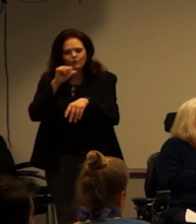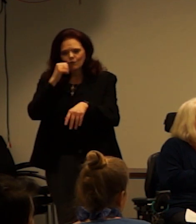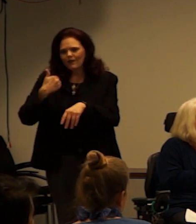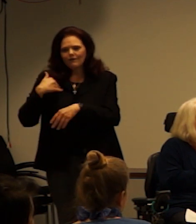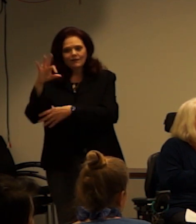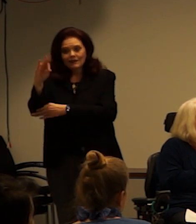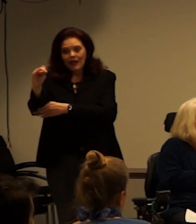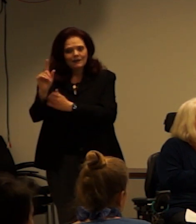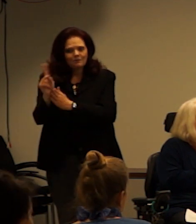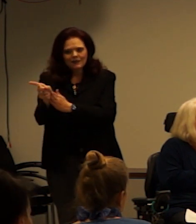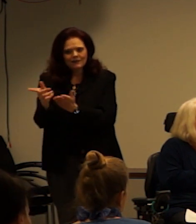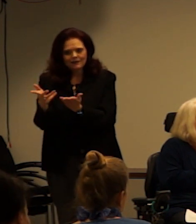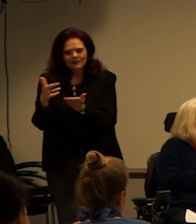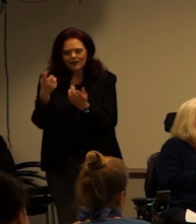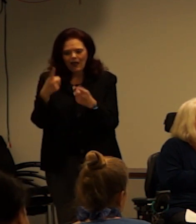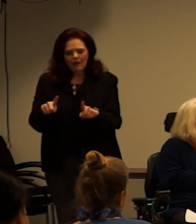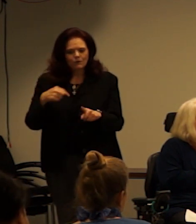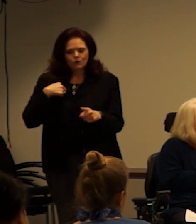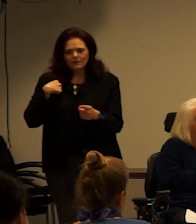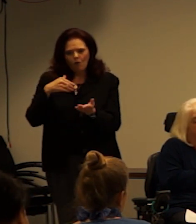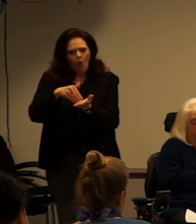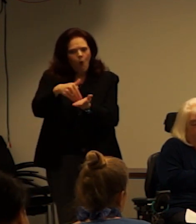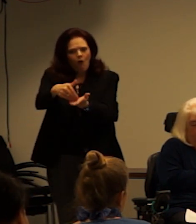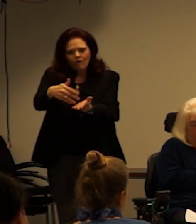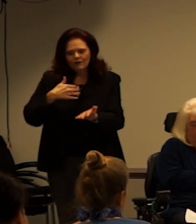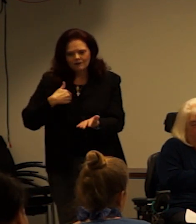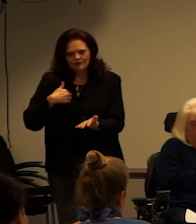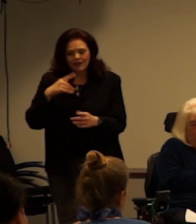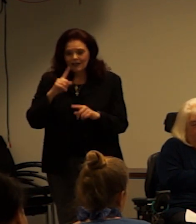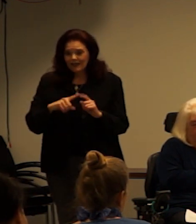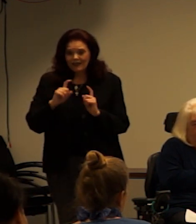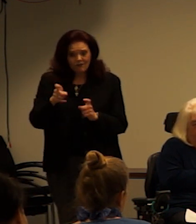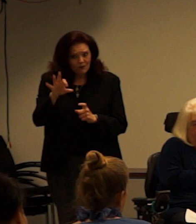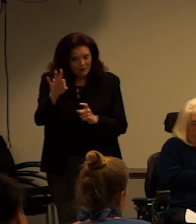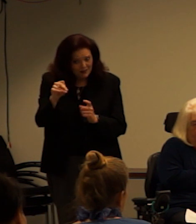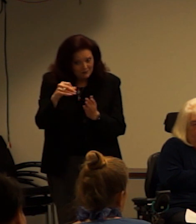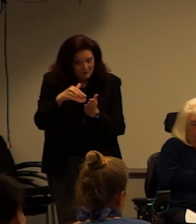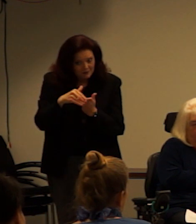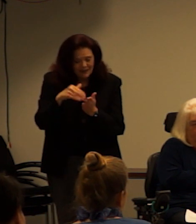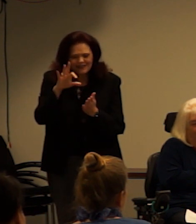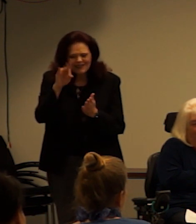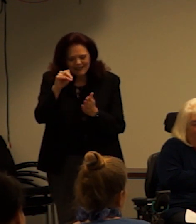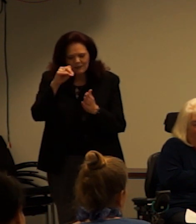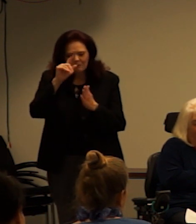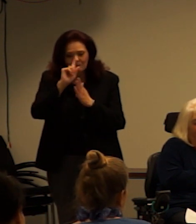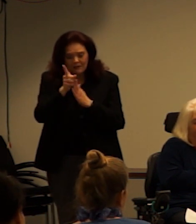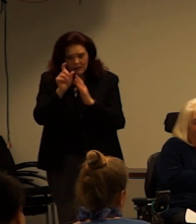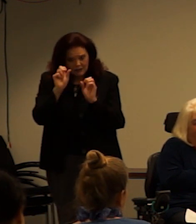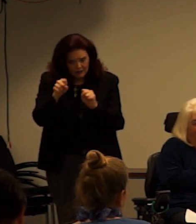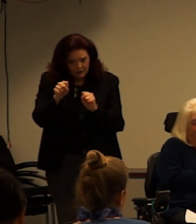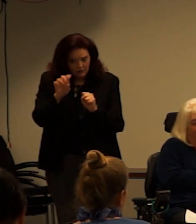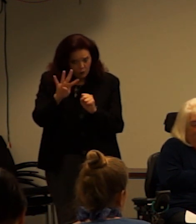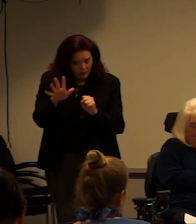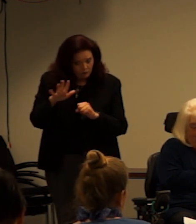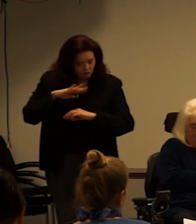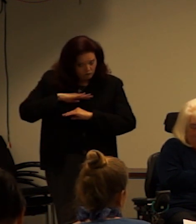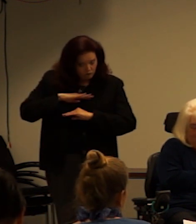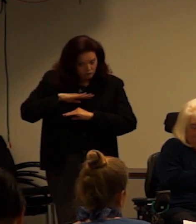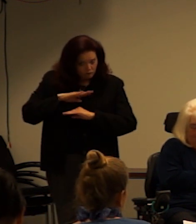90 minutes. I mean, it happens to me all the time. Well, I can't give you 90 minutes, it's gonna take 45, you know?